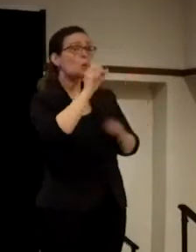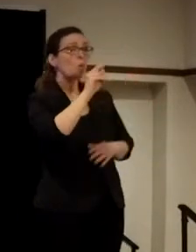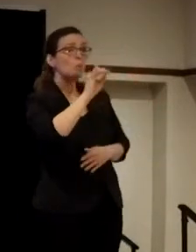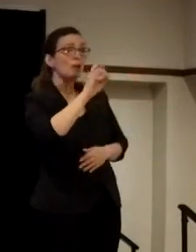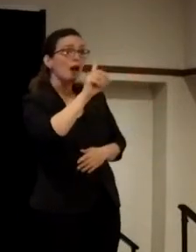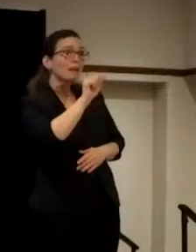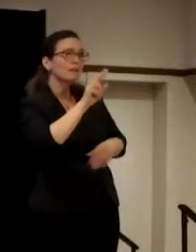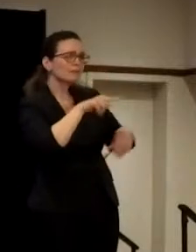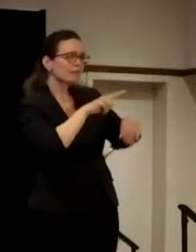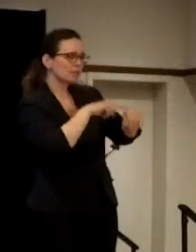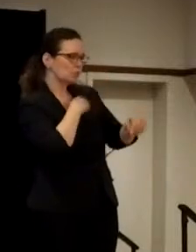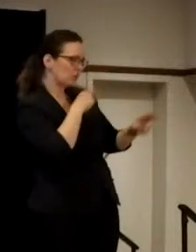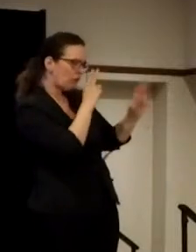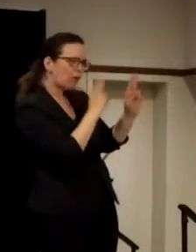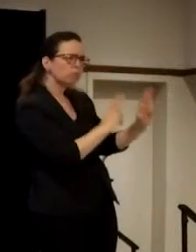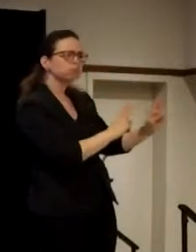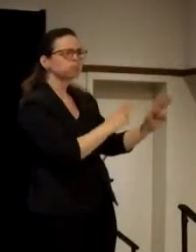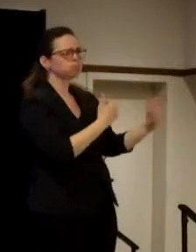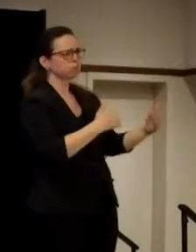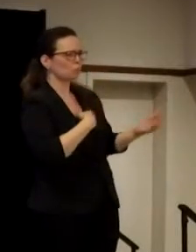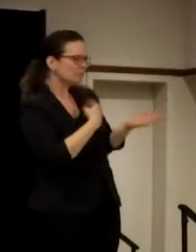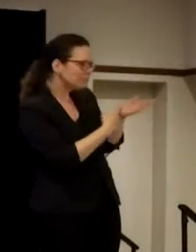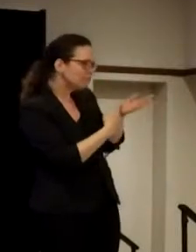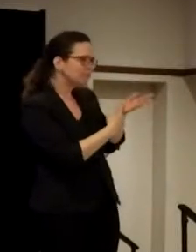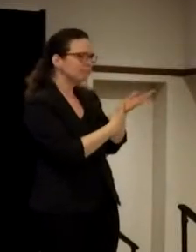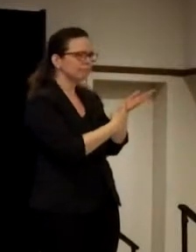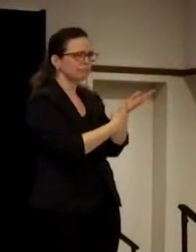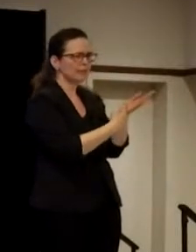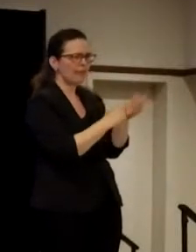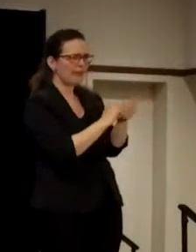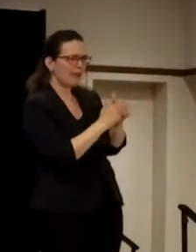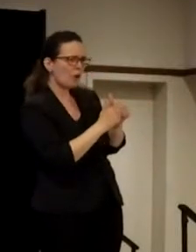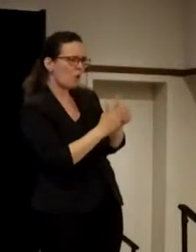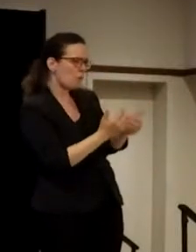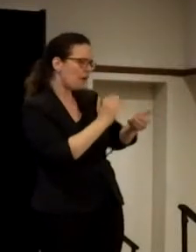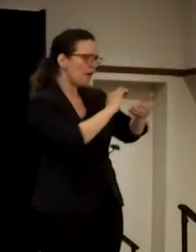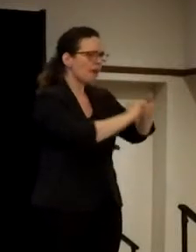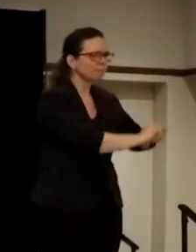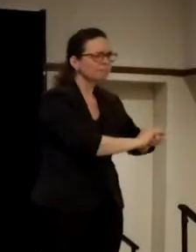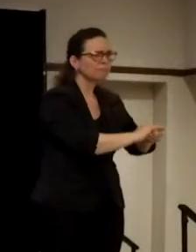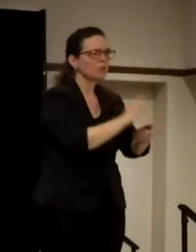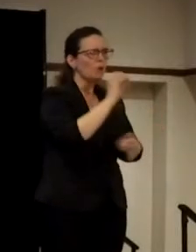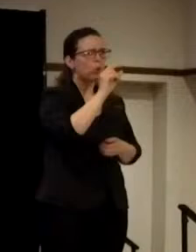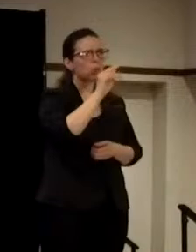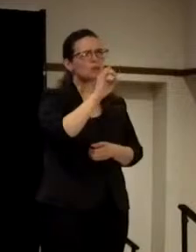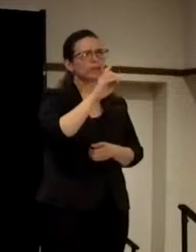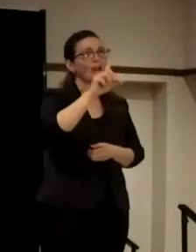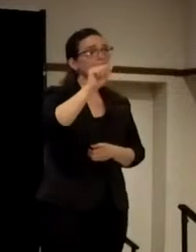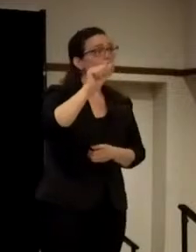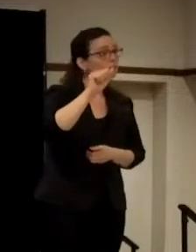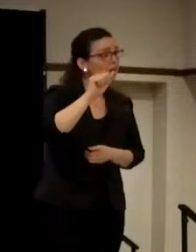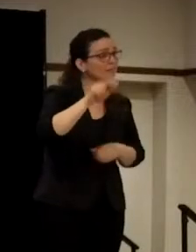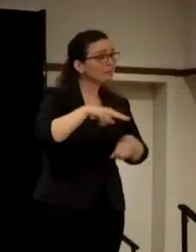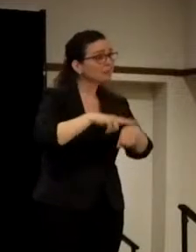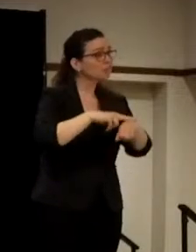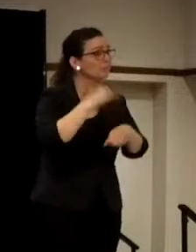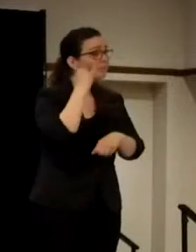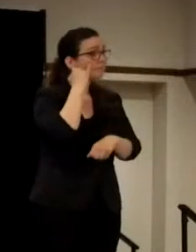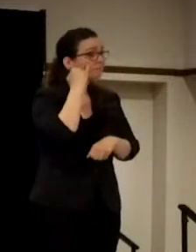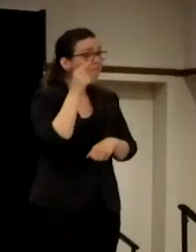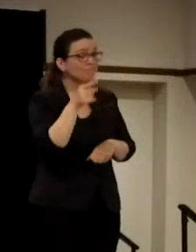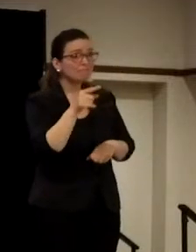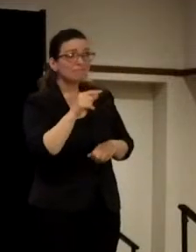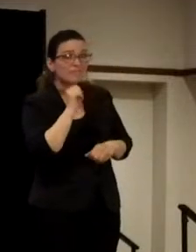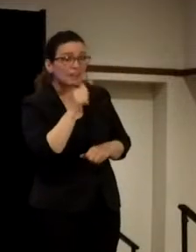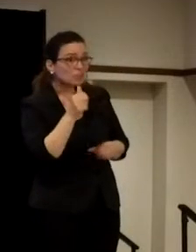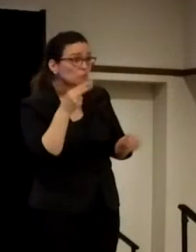into consideration and we decided to join the Oneida Nation, if we didn't join, we would have had the opportunity to get